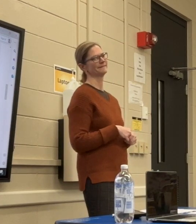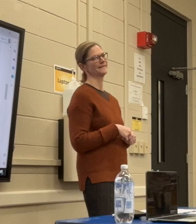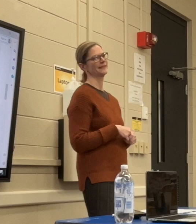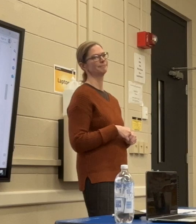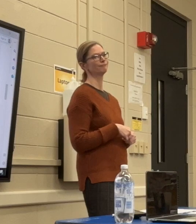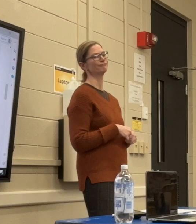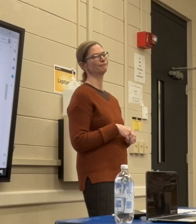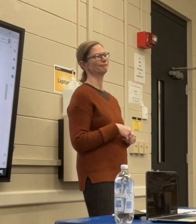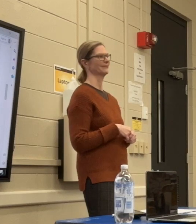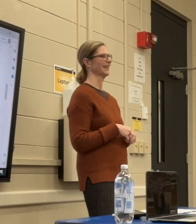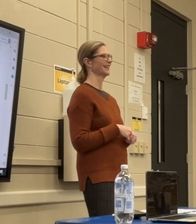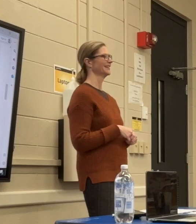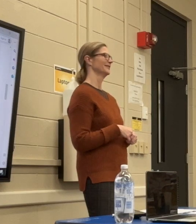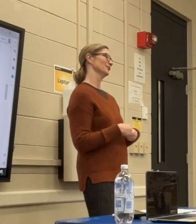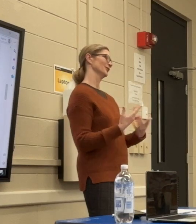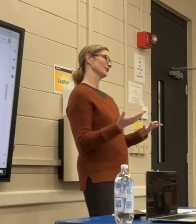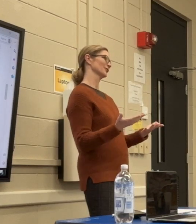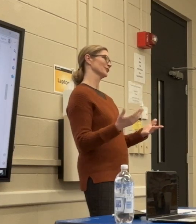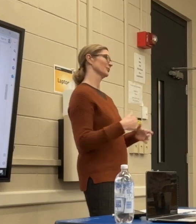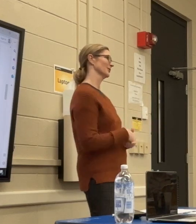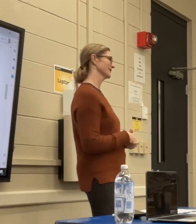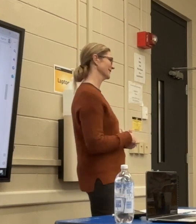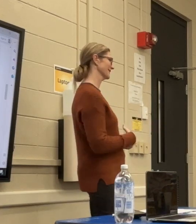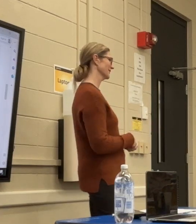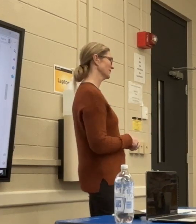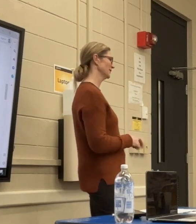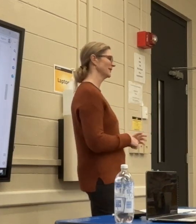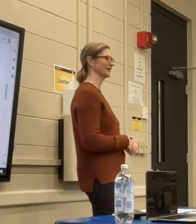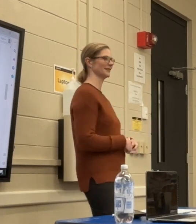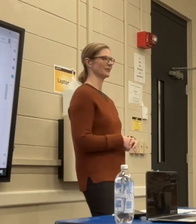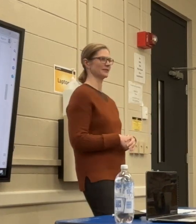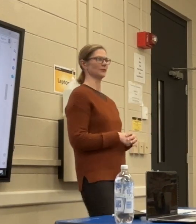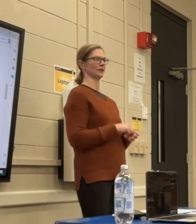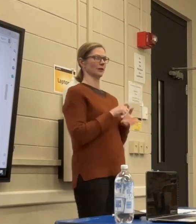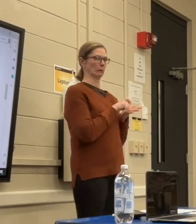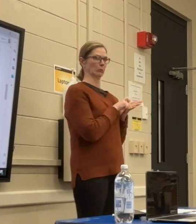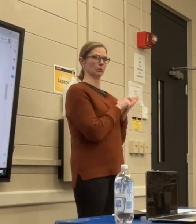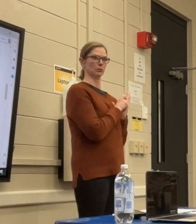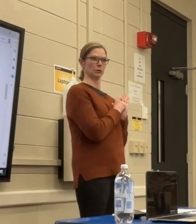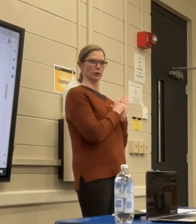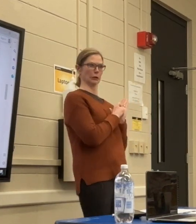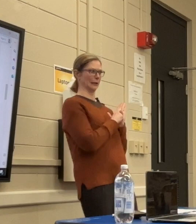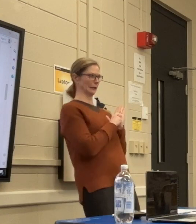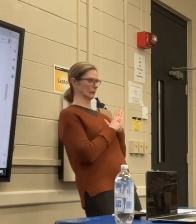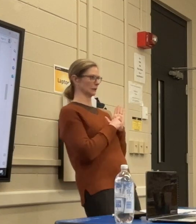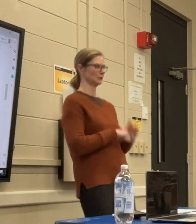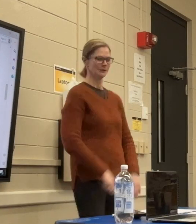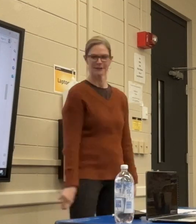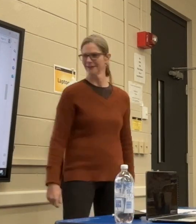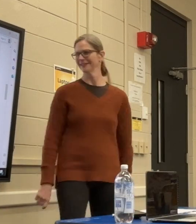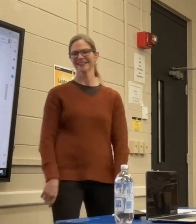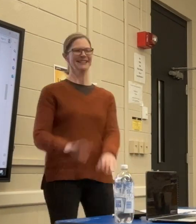okay. So the first group always gets all the feedback, and the rest of you are like, whoa.